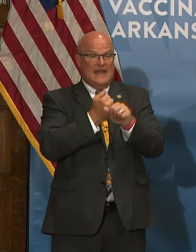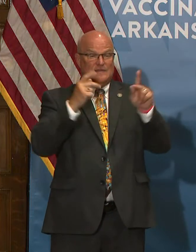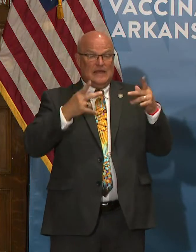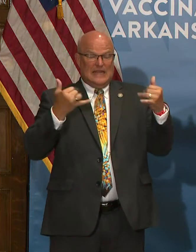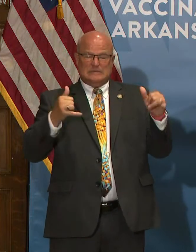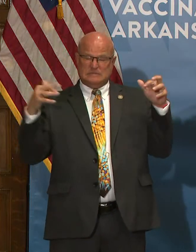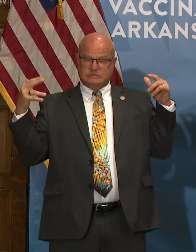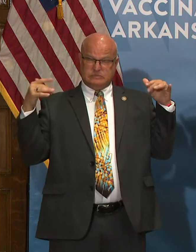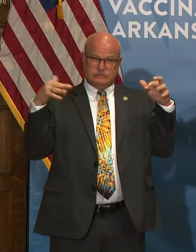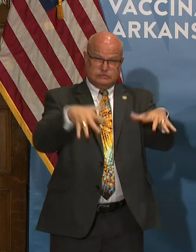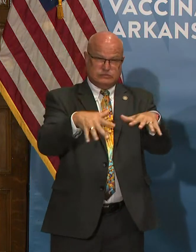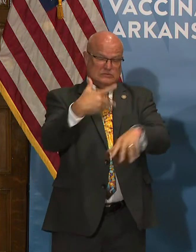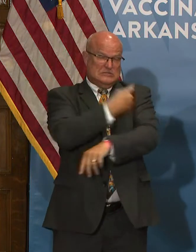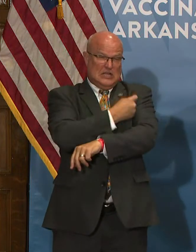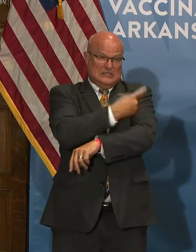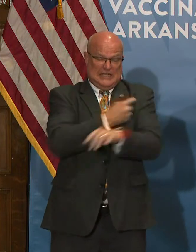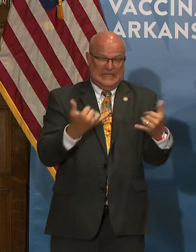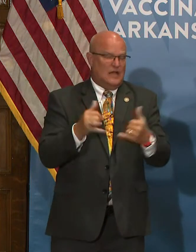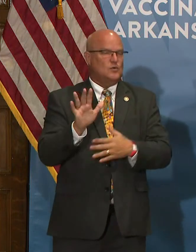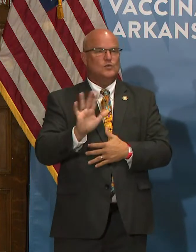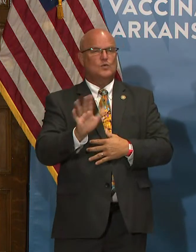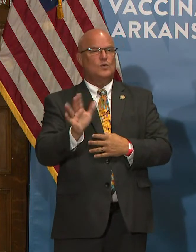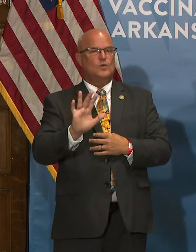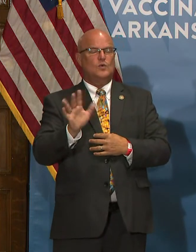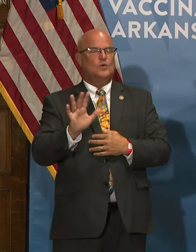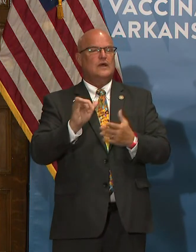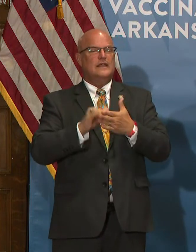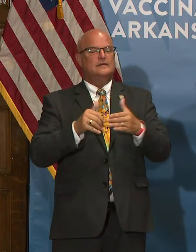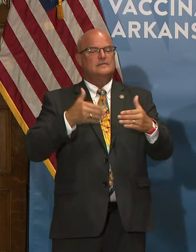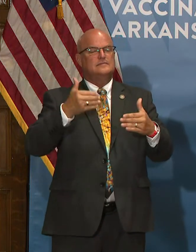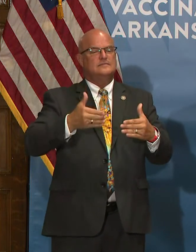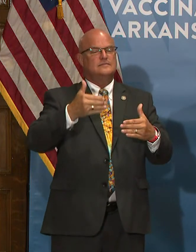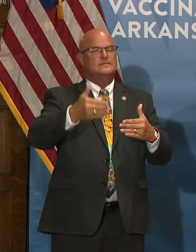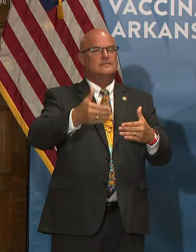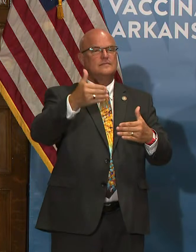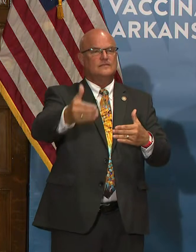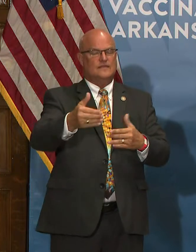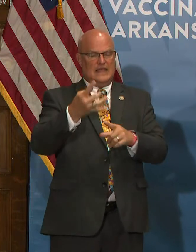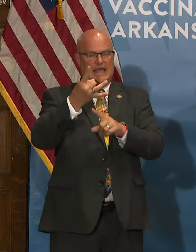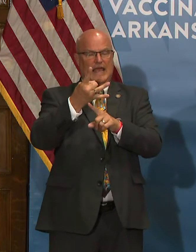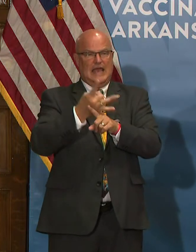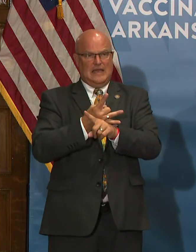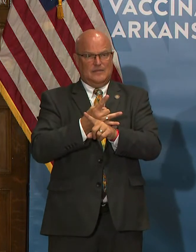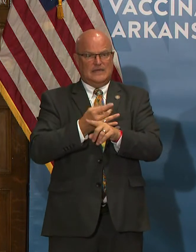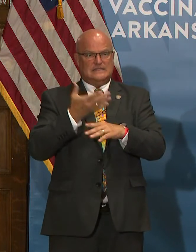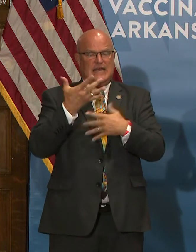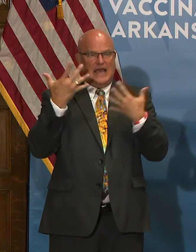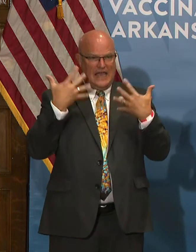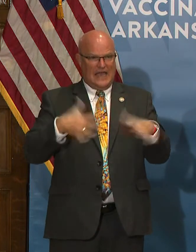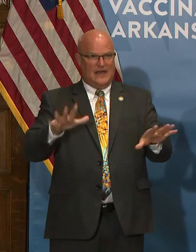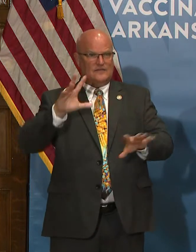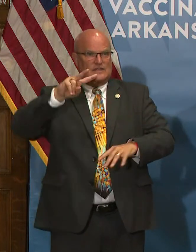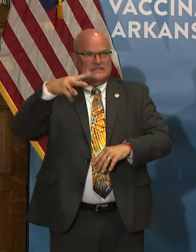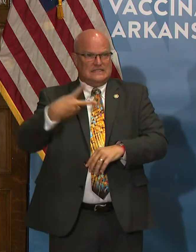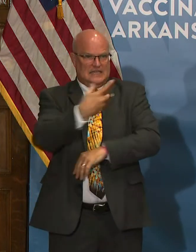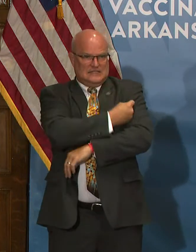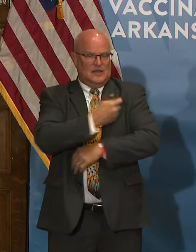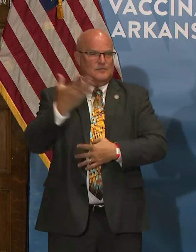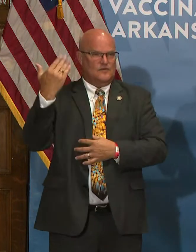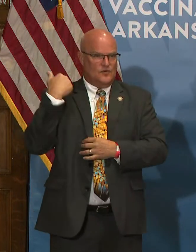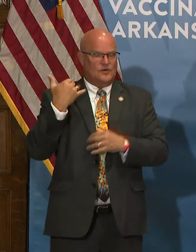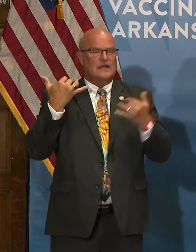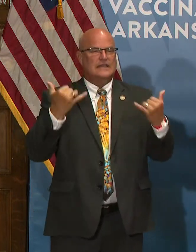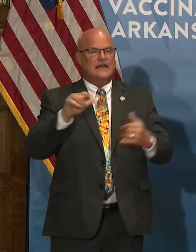booster immediately, and this will be a phased approach as we rolled out the vaccine. And I'll stop here and turn it back over to the Governor. Thank you very